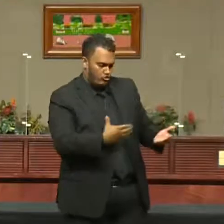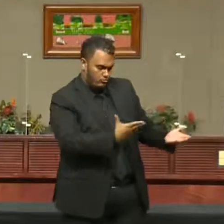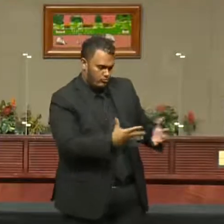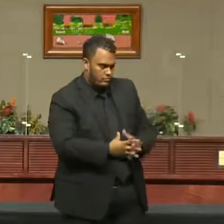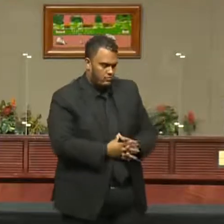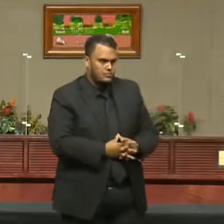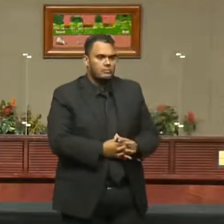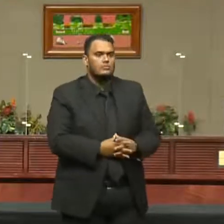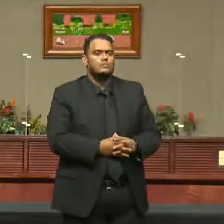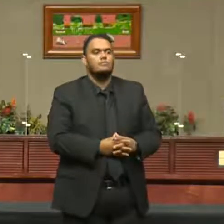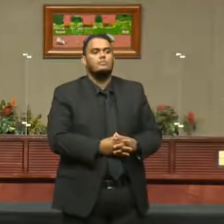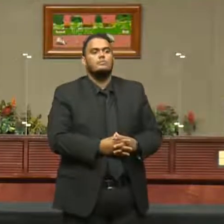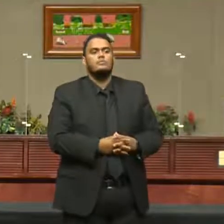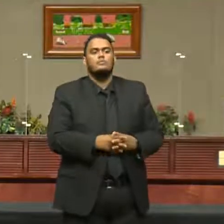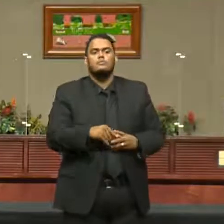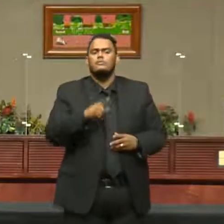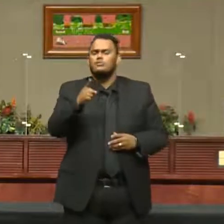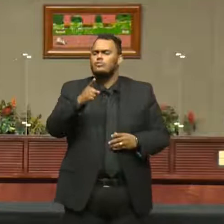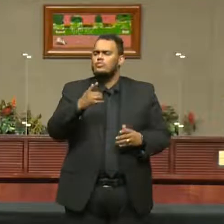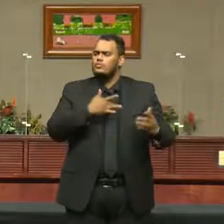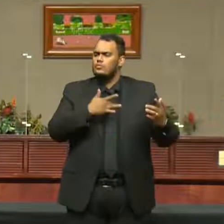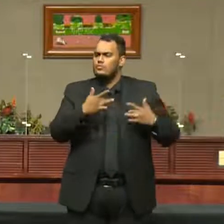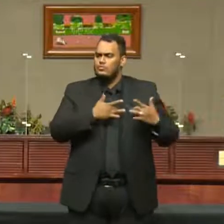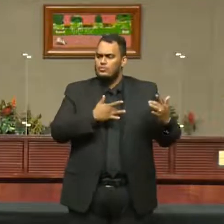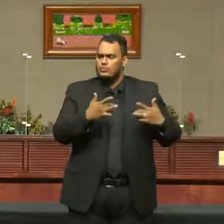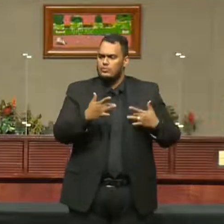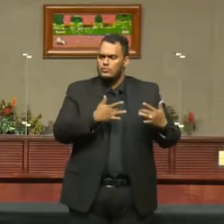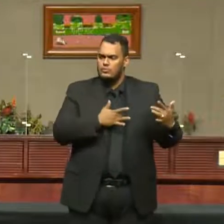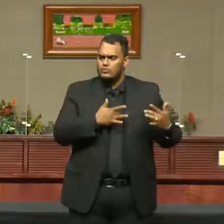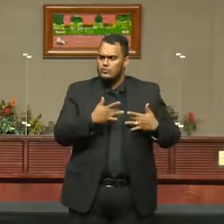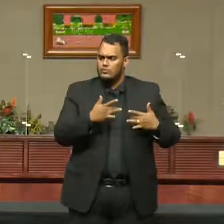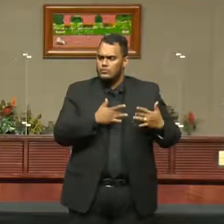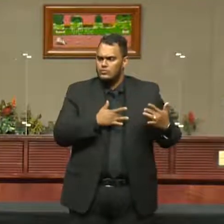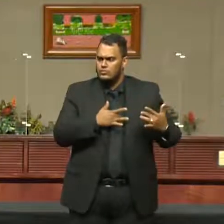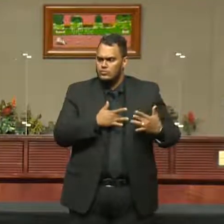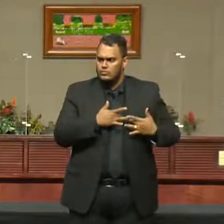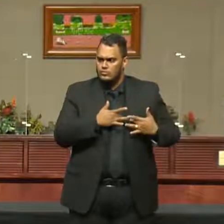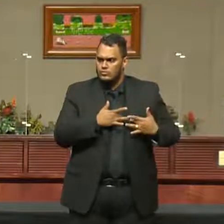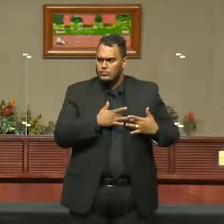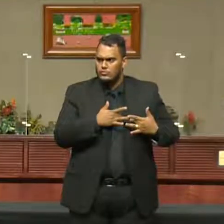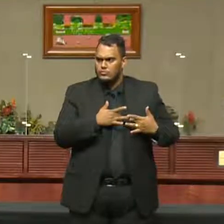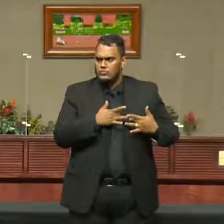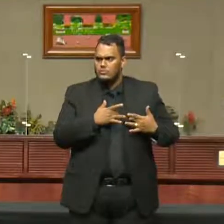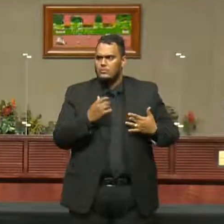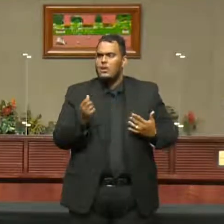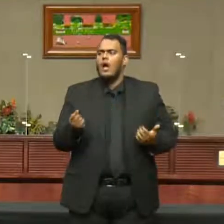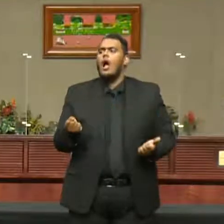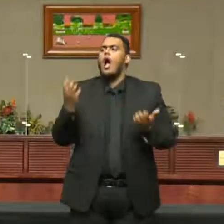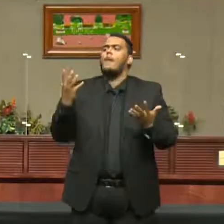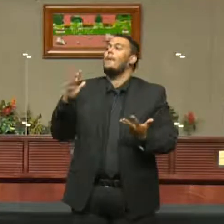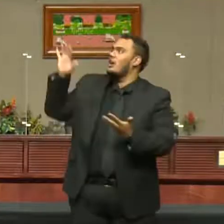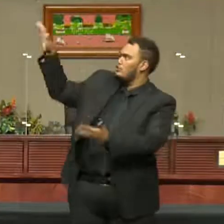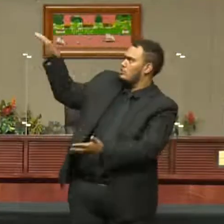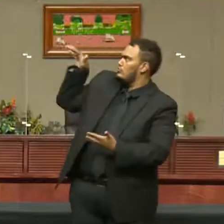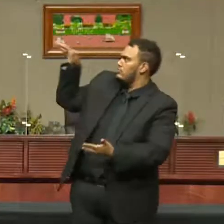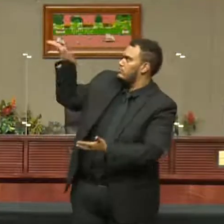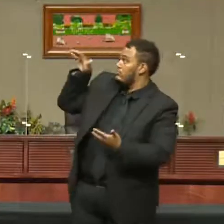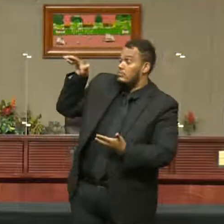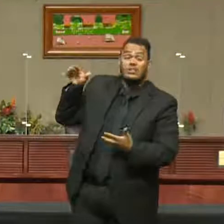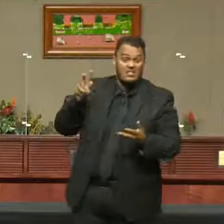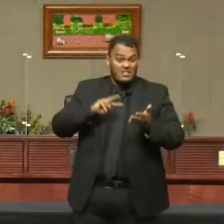supply? Because we seem to have plenty of demand, but how concerned are you about what we're getting?